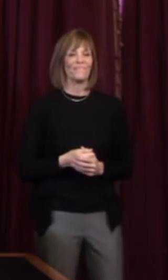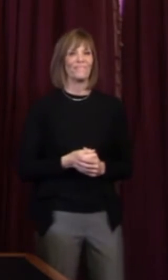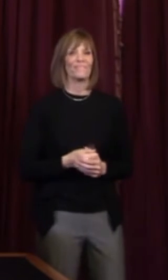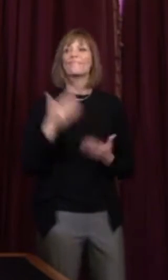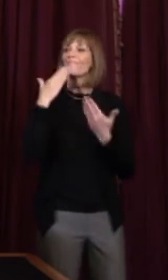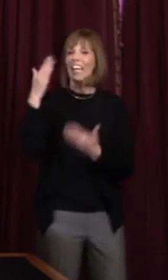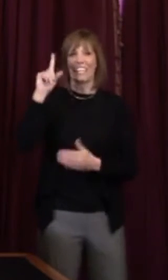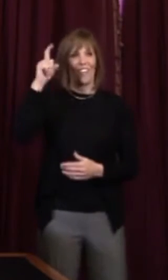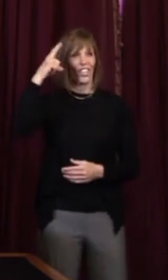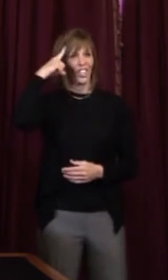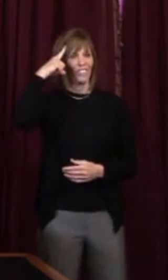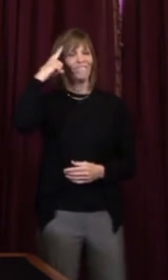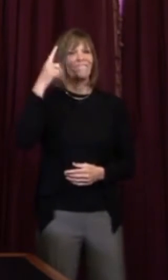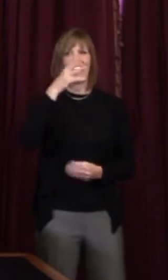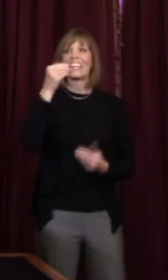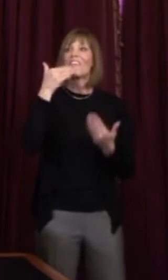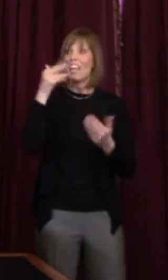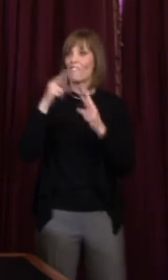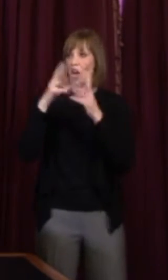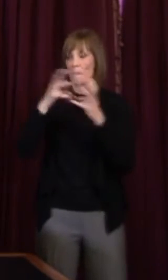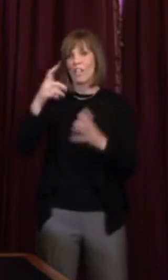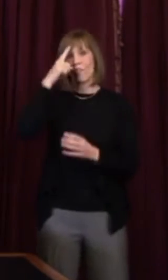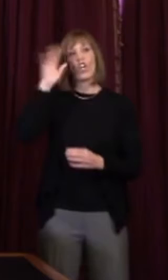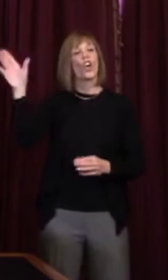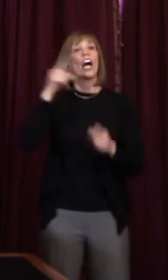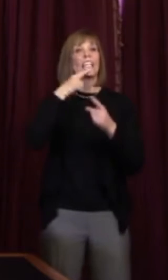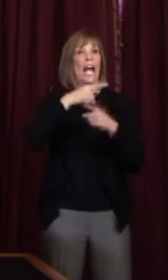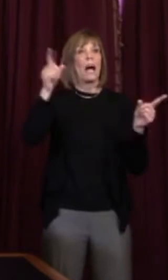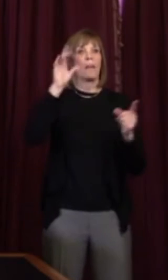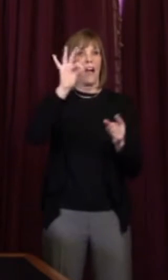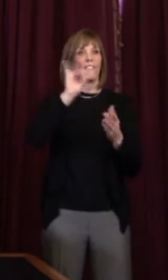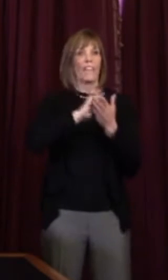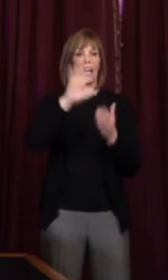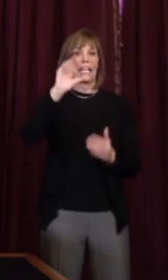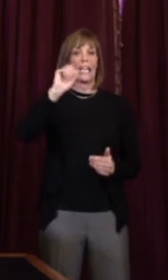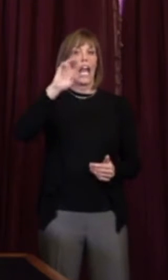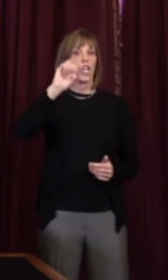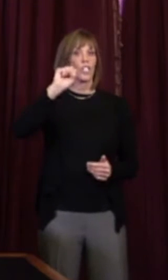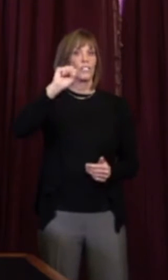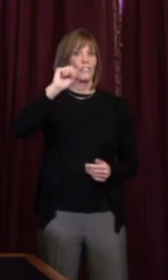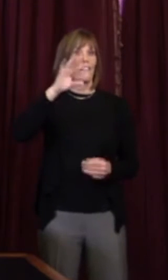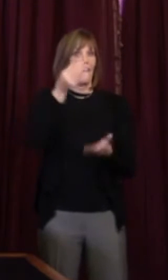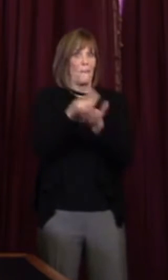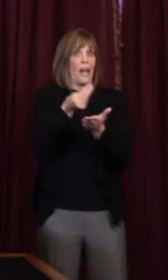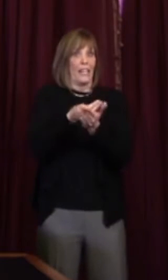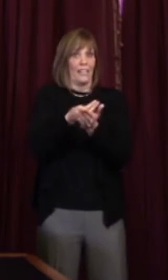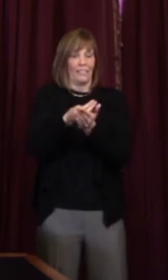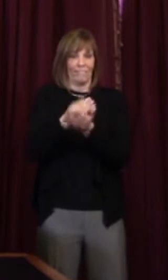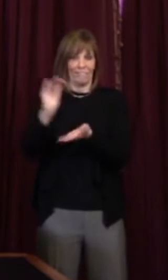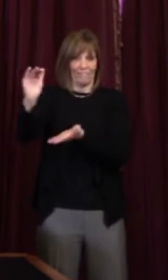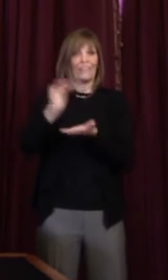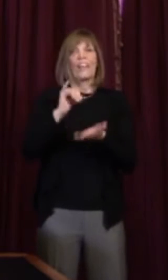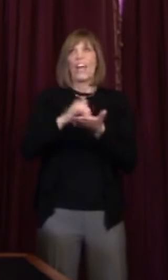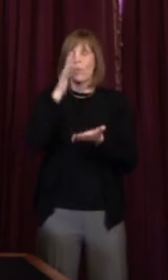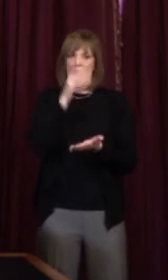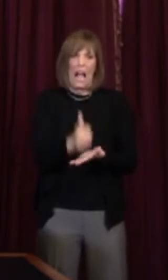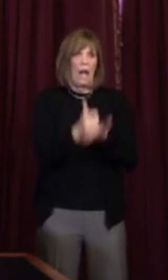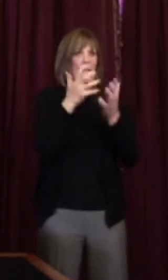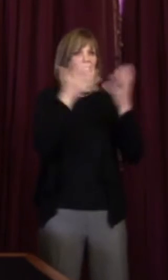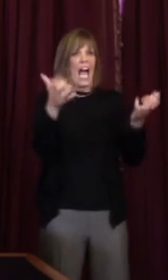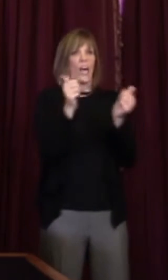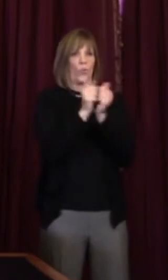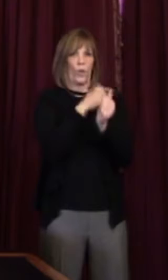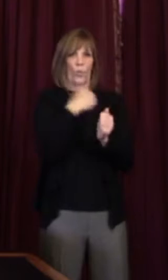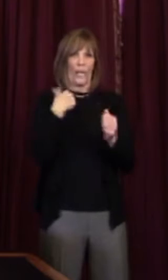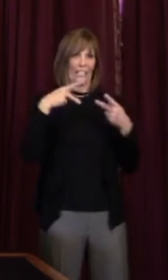Thank you, Governor Reynolds, and thank you very much for the announcement on the CARES Act funding. It is definitely going to be useful as we try to fight this pandemic